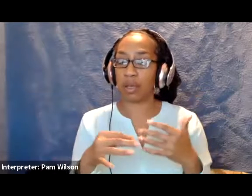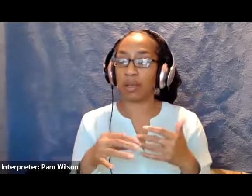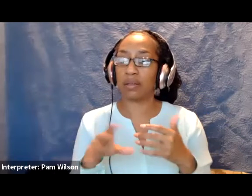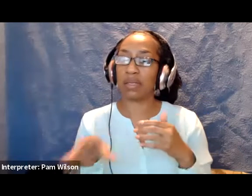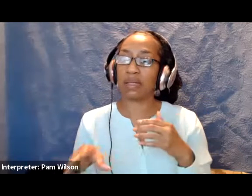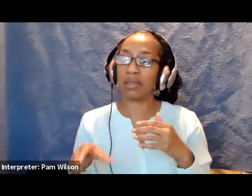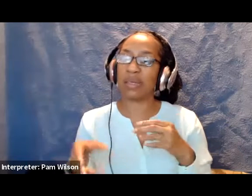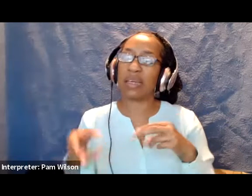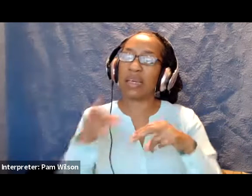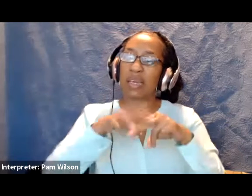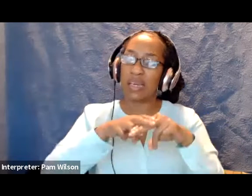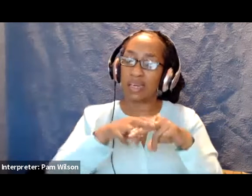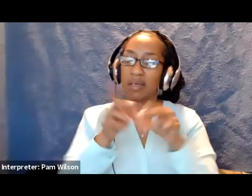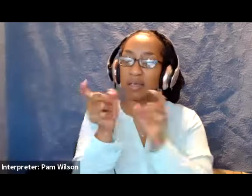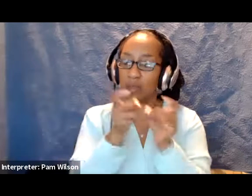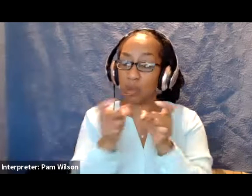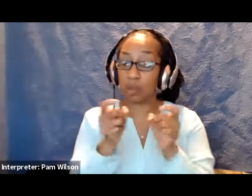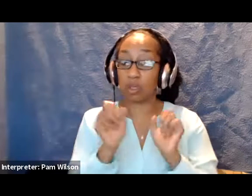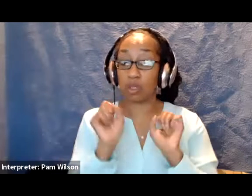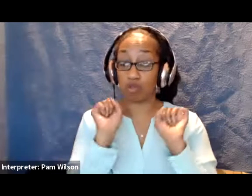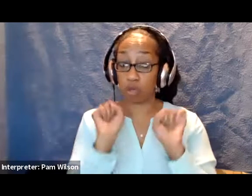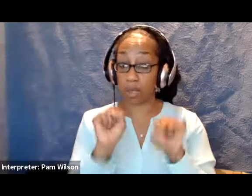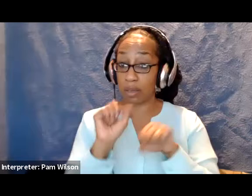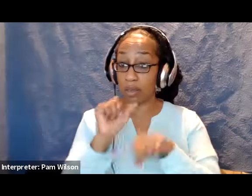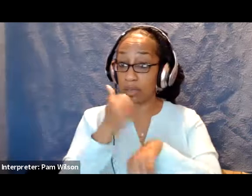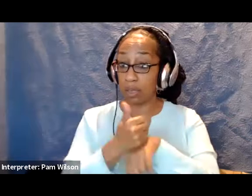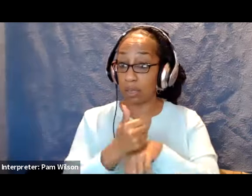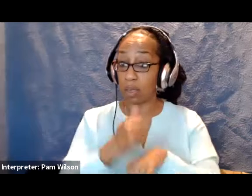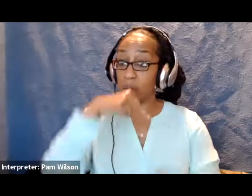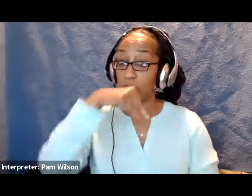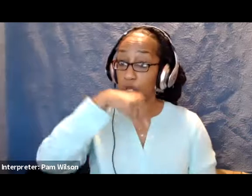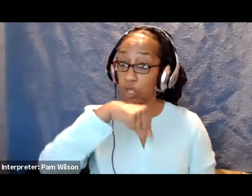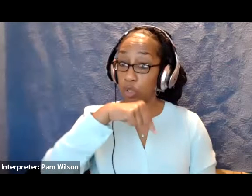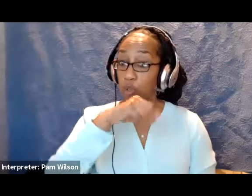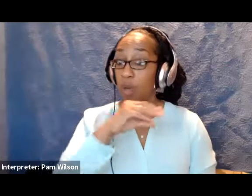can enable a Q&A.